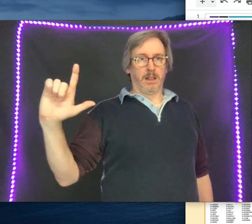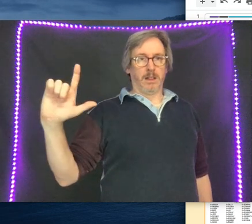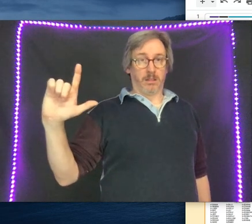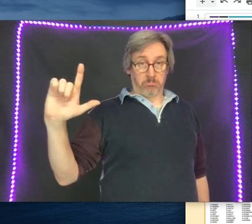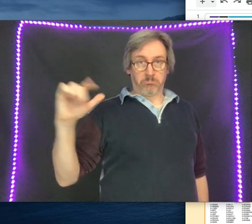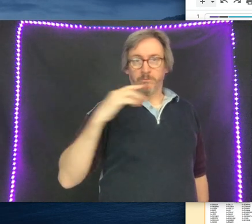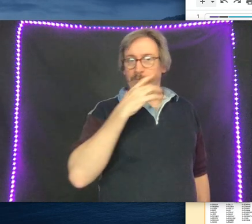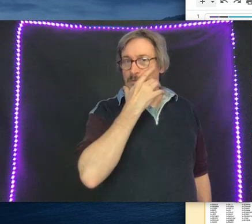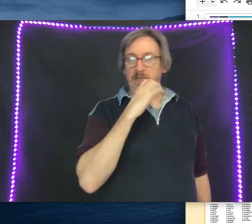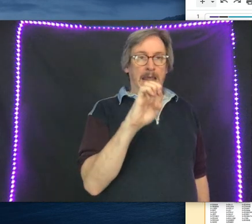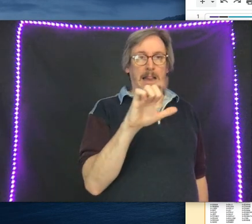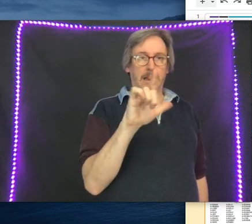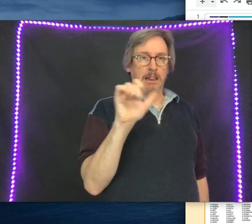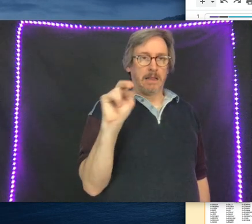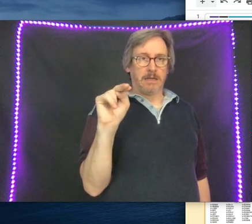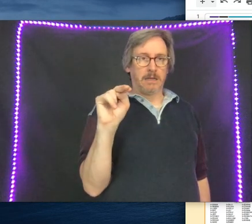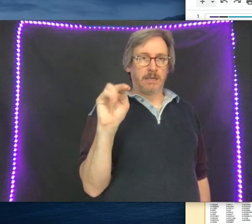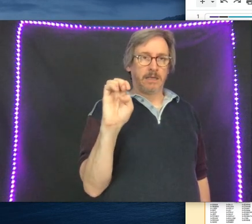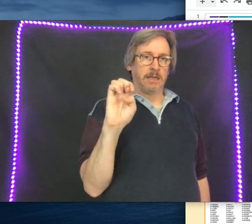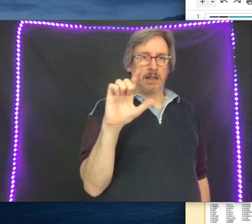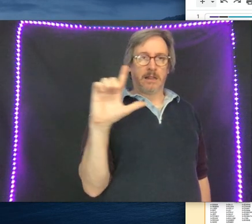Bill.